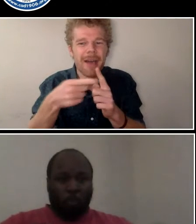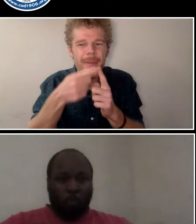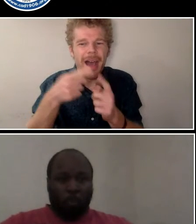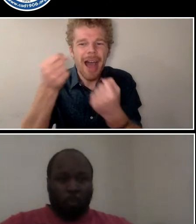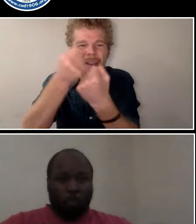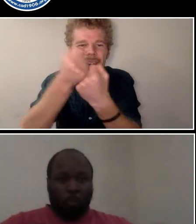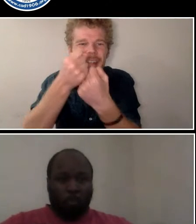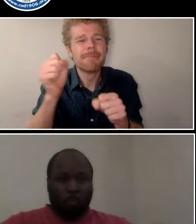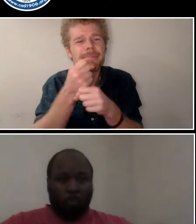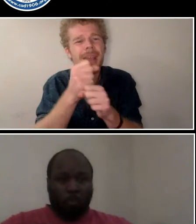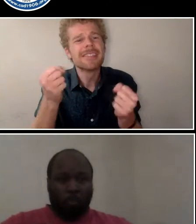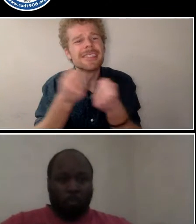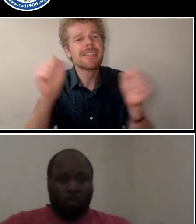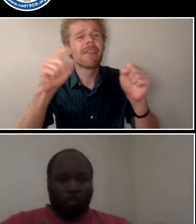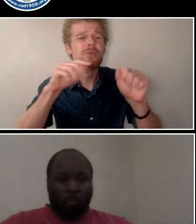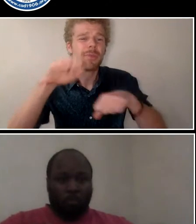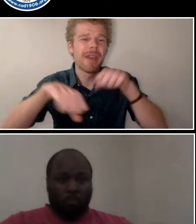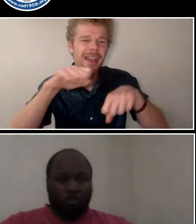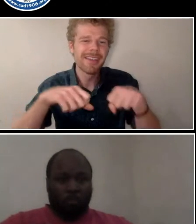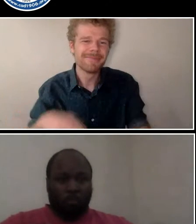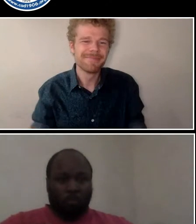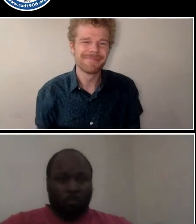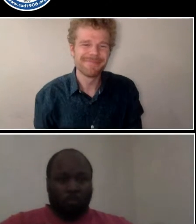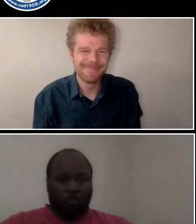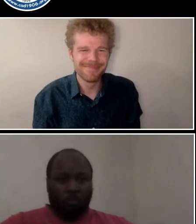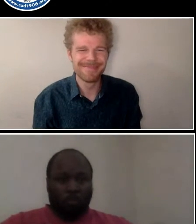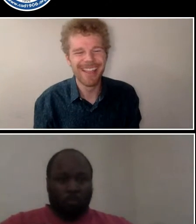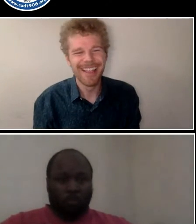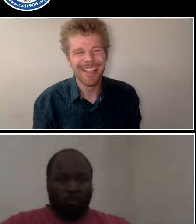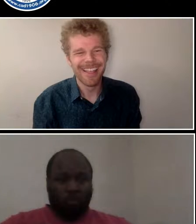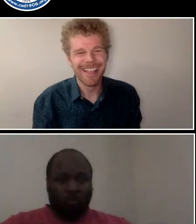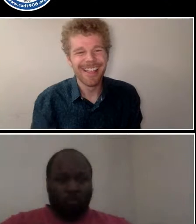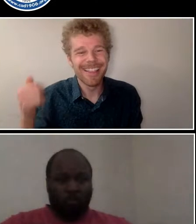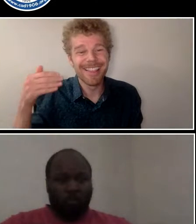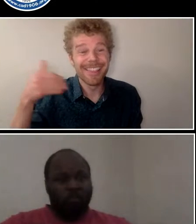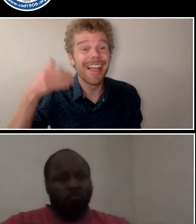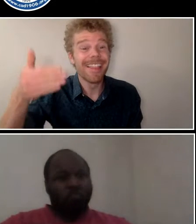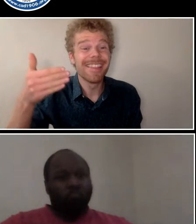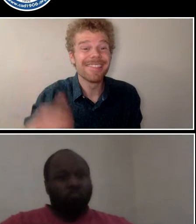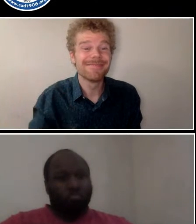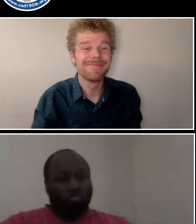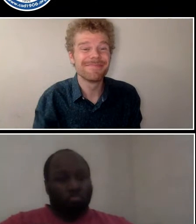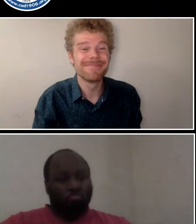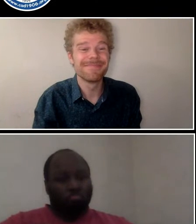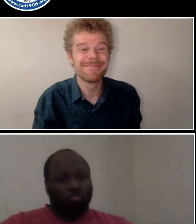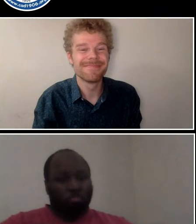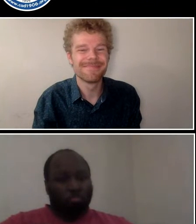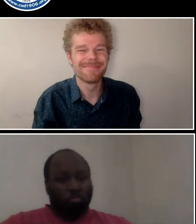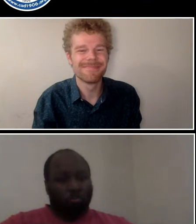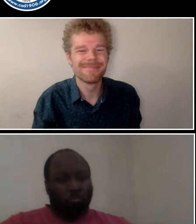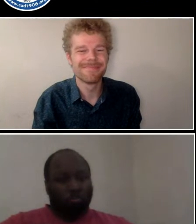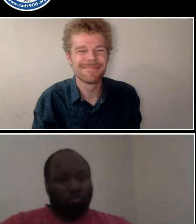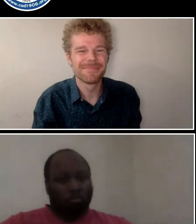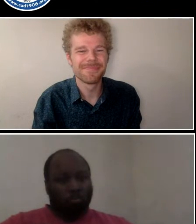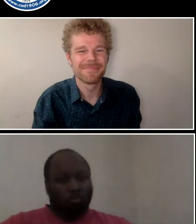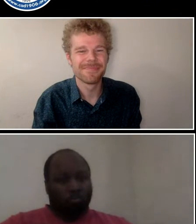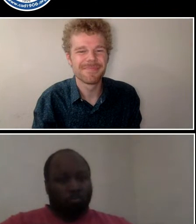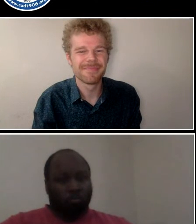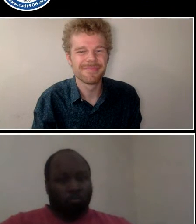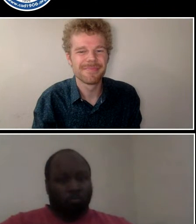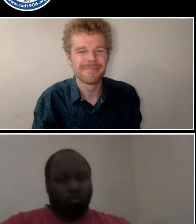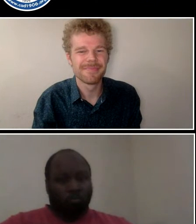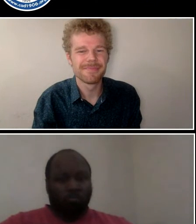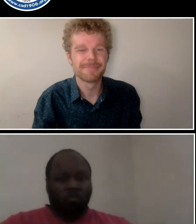DC Bike Association, because we have a lot of people who are working to make the city safer for cyclists as